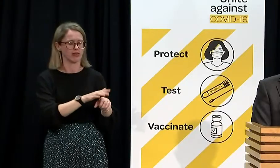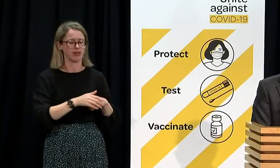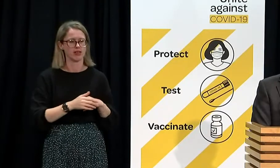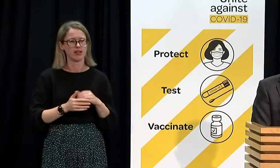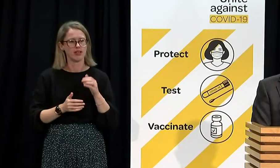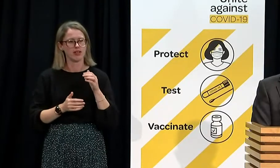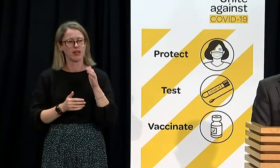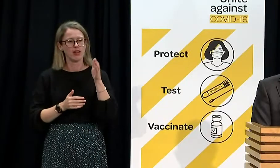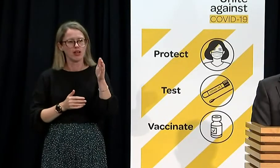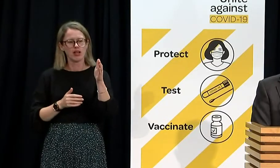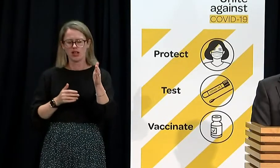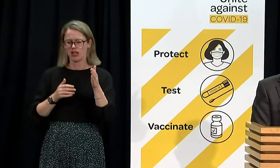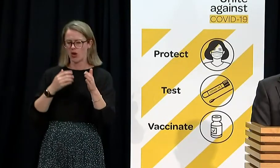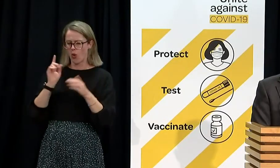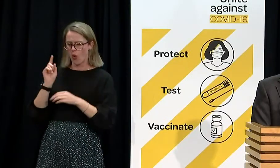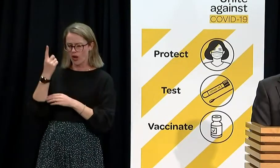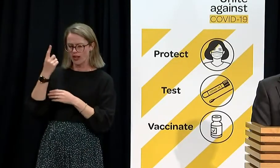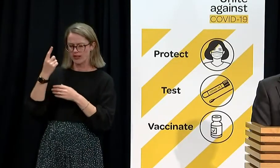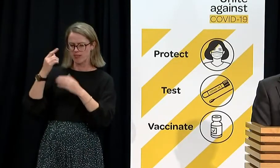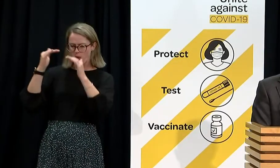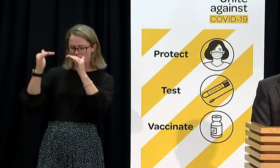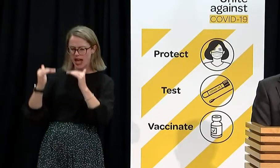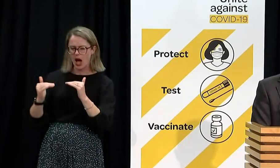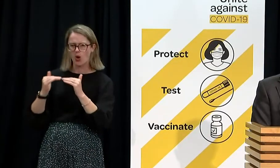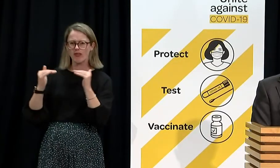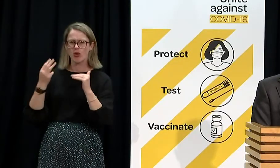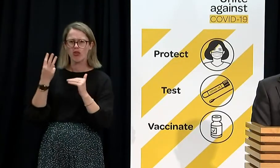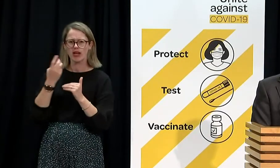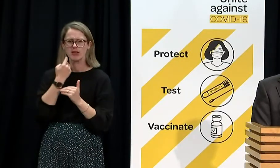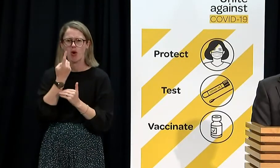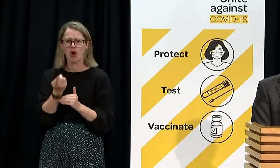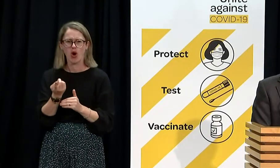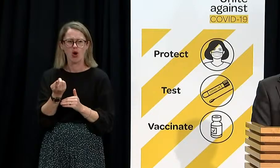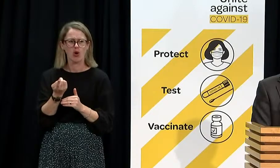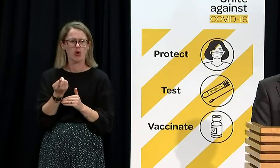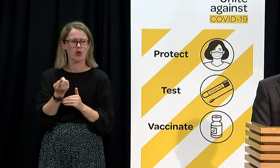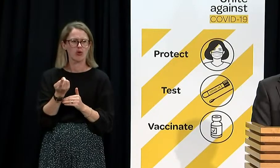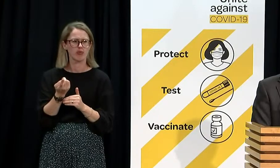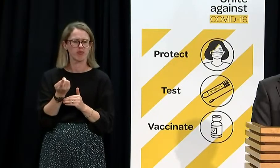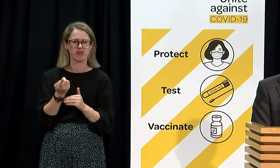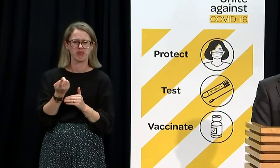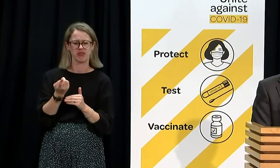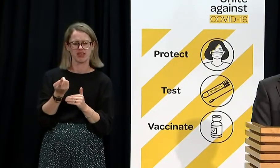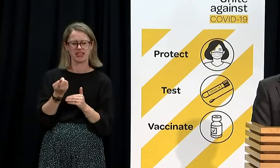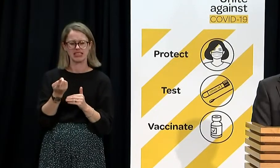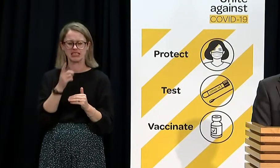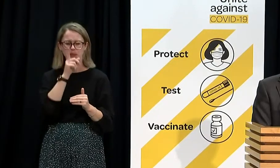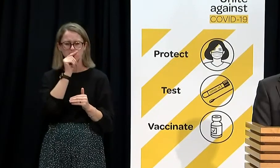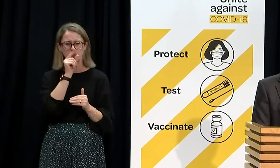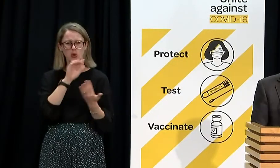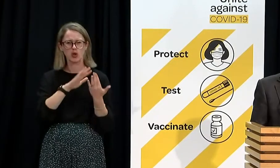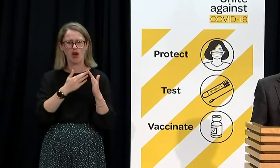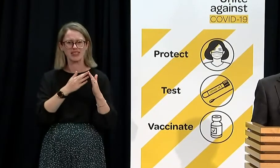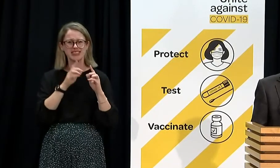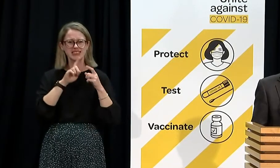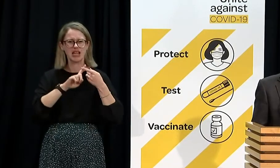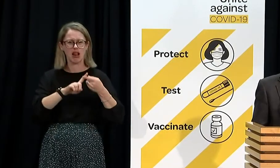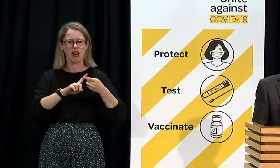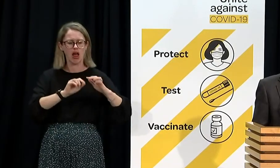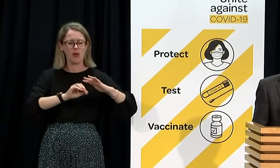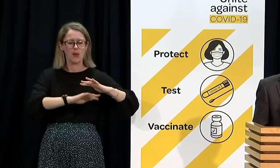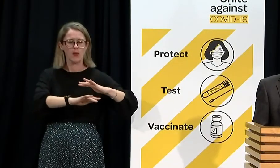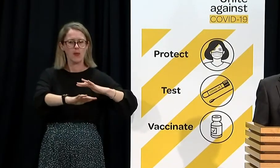day and tomorrow for Auckland and the rest, you can't really say at the moment that there's no undetected